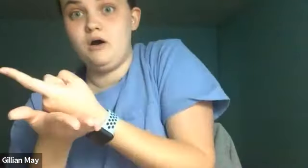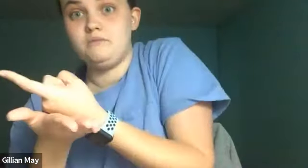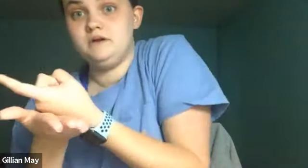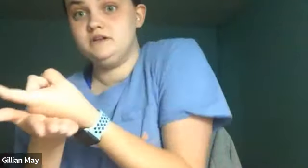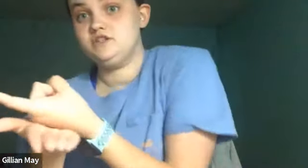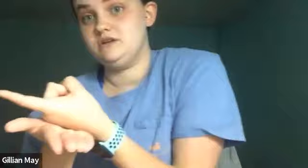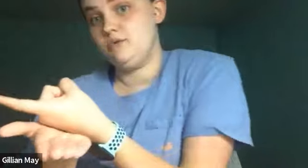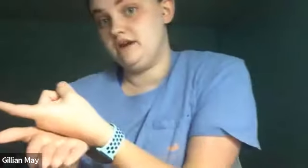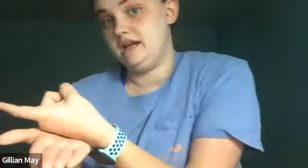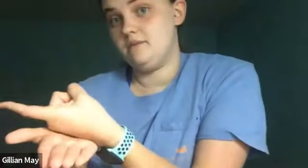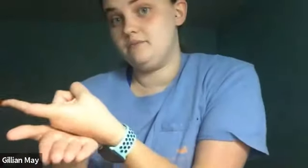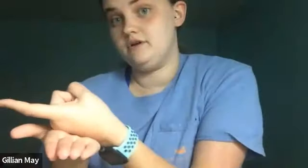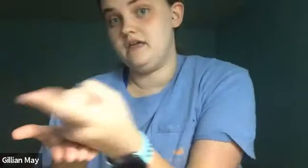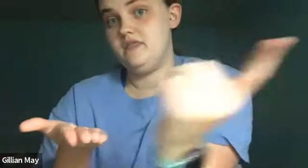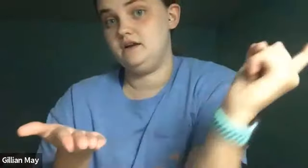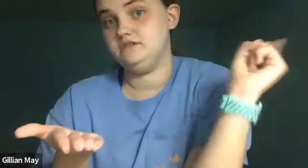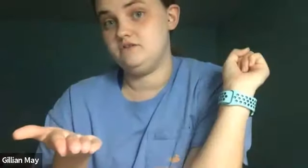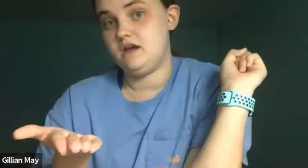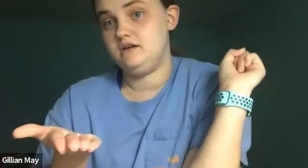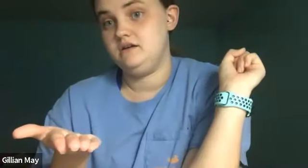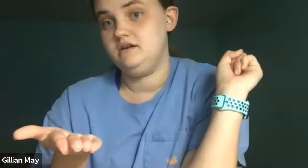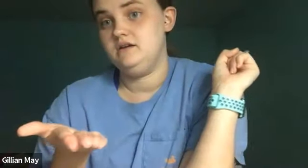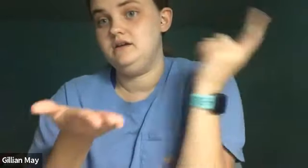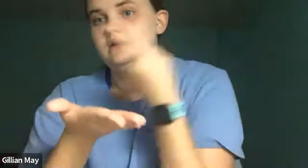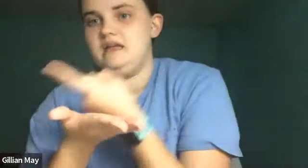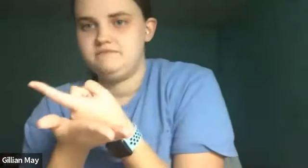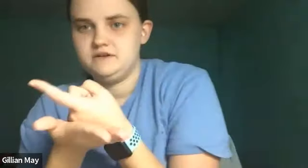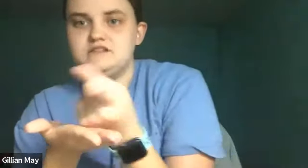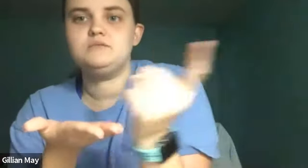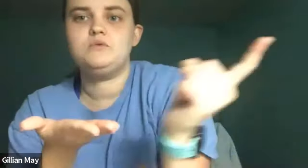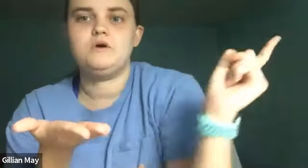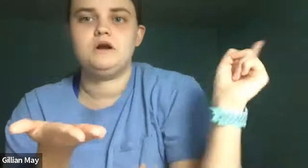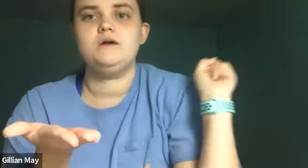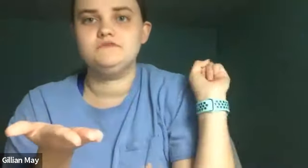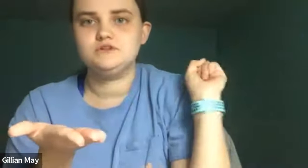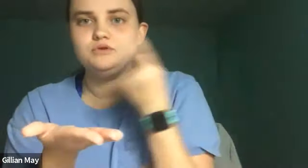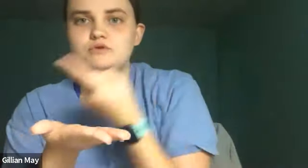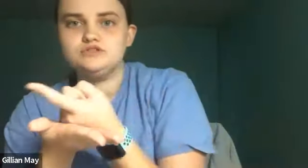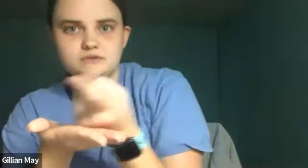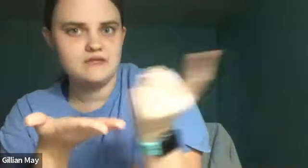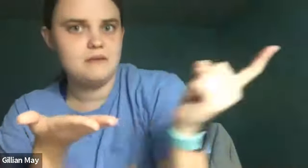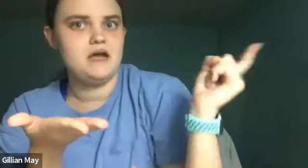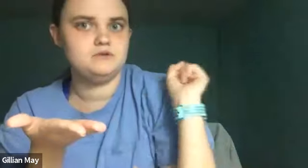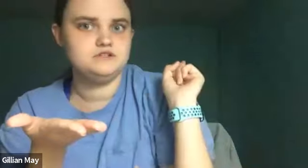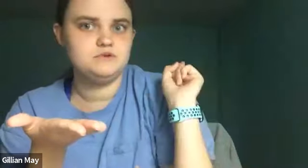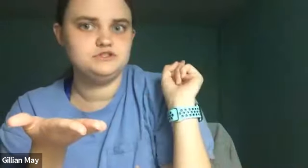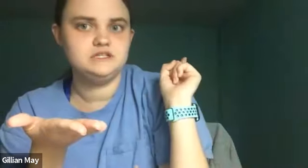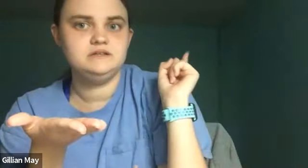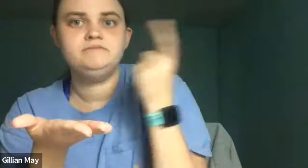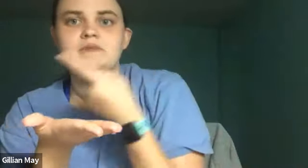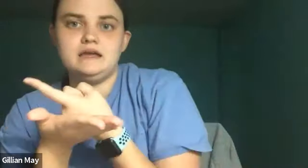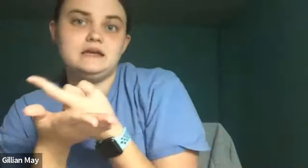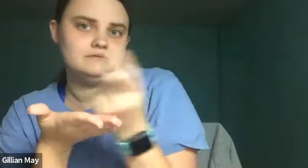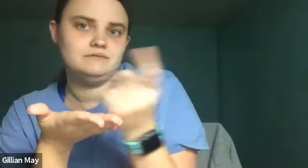palm. So it's pointing upward, and then I'll do that. It feels a little more comfortable doing that backwards motion. Again,